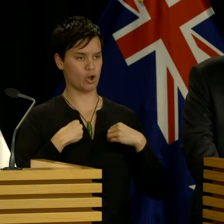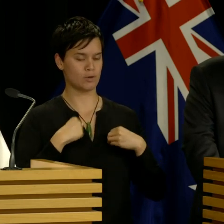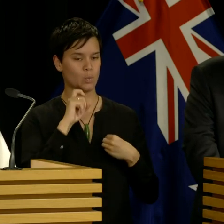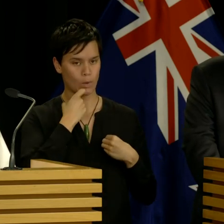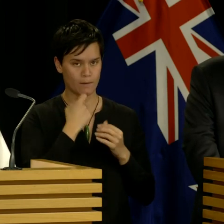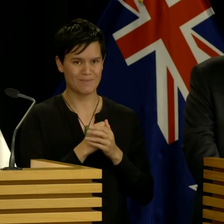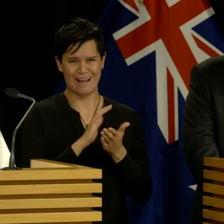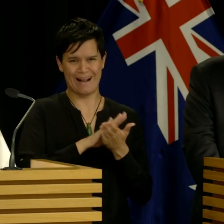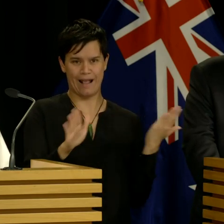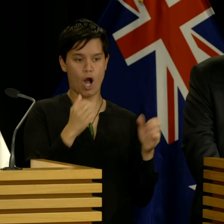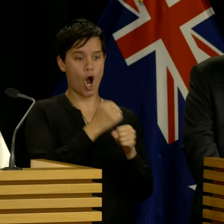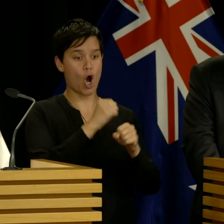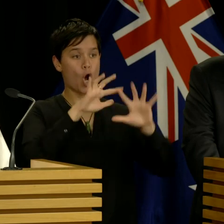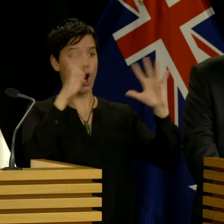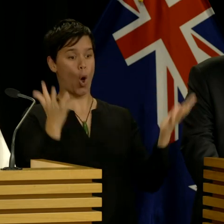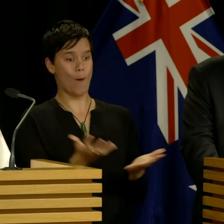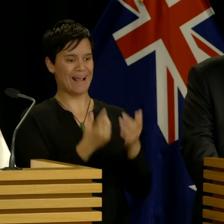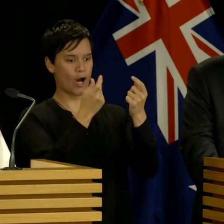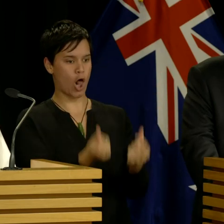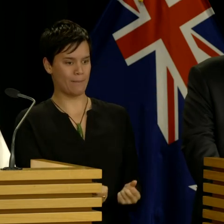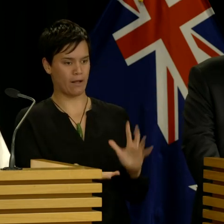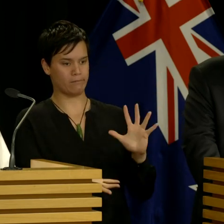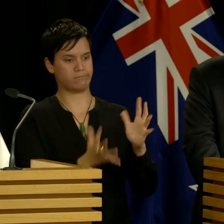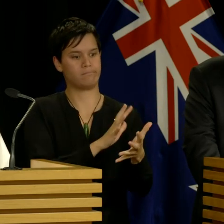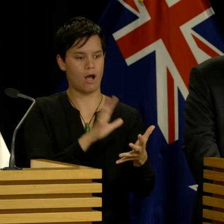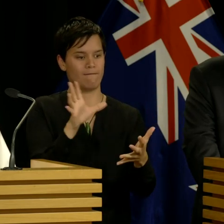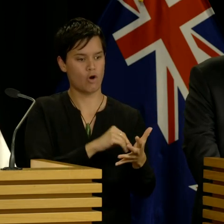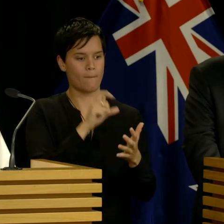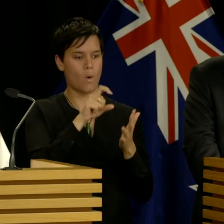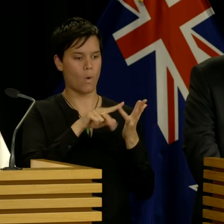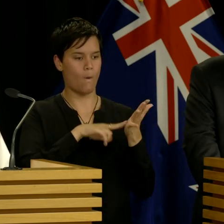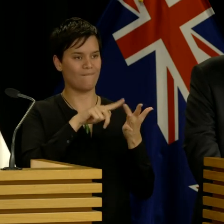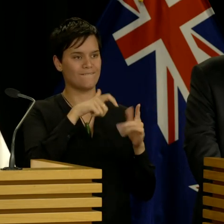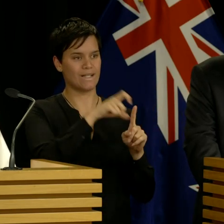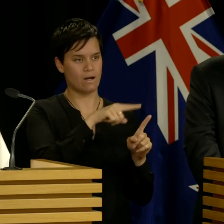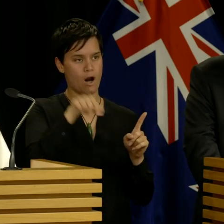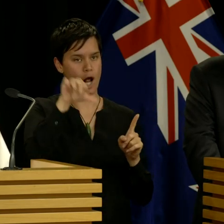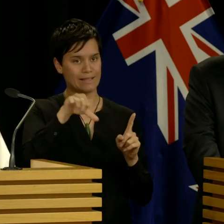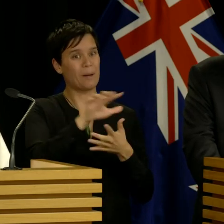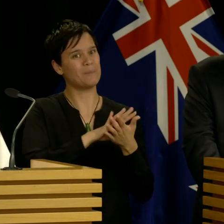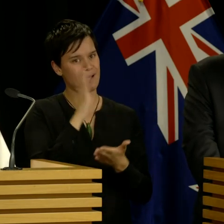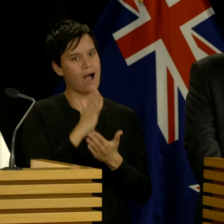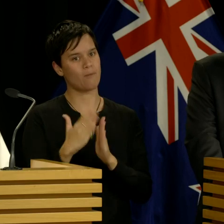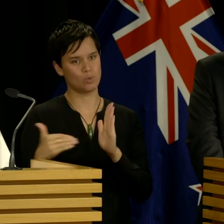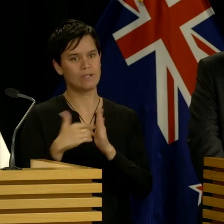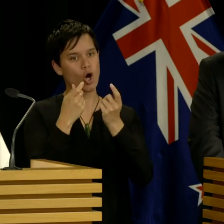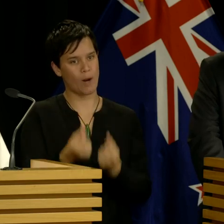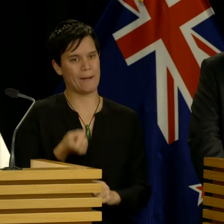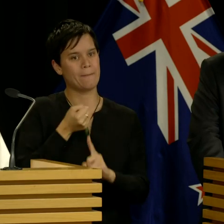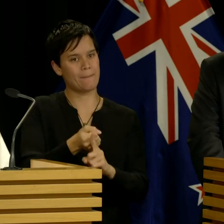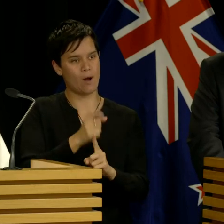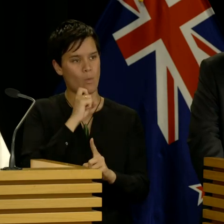global economic disruption caused by COVID-19 is going to have a serious impact on the New Zealand economy, but New Zealand is